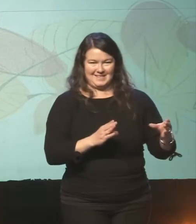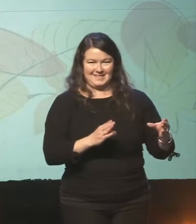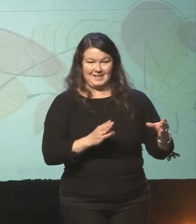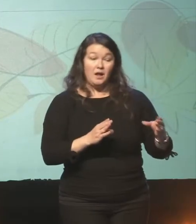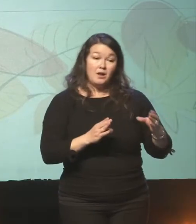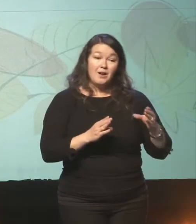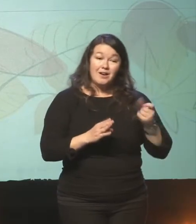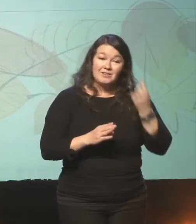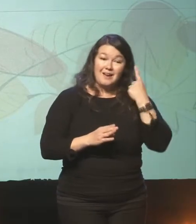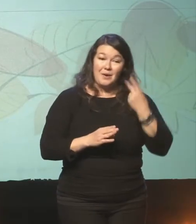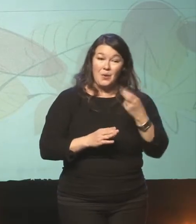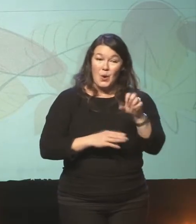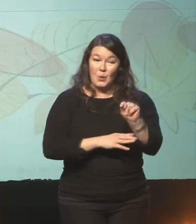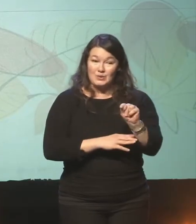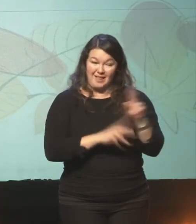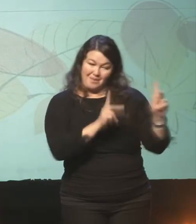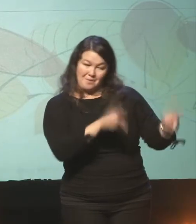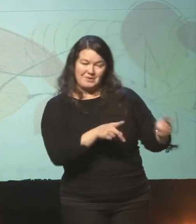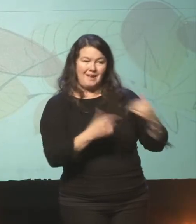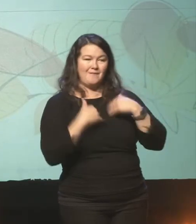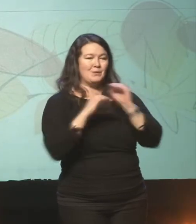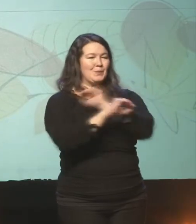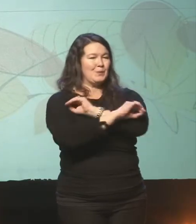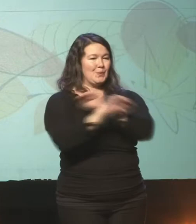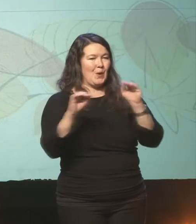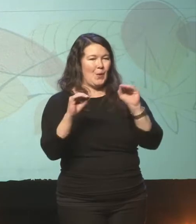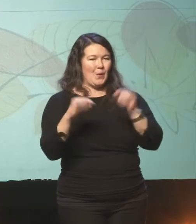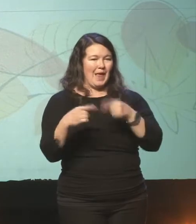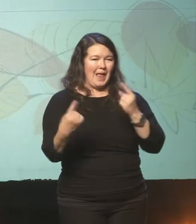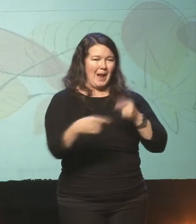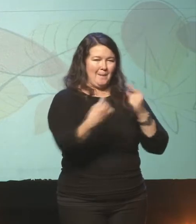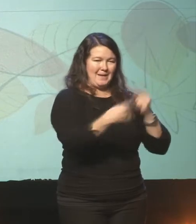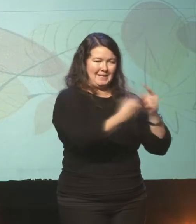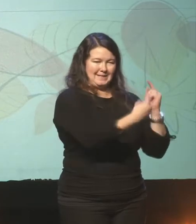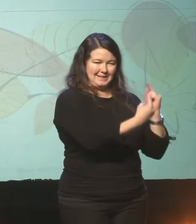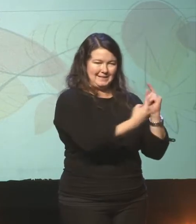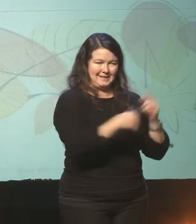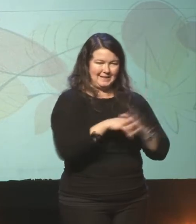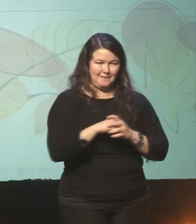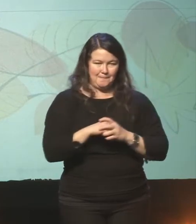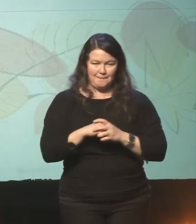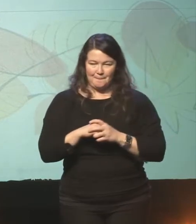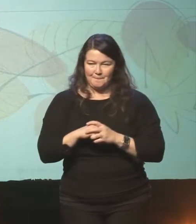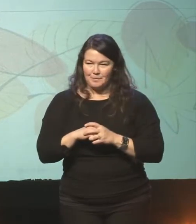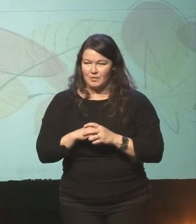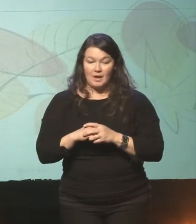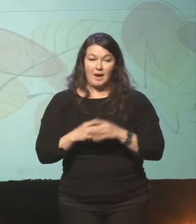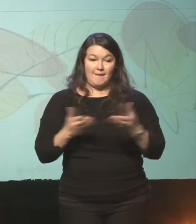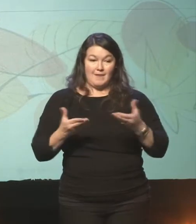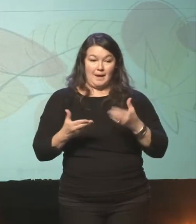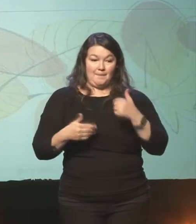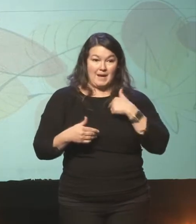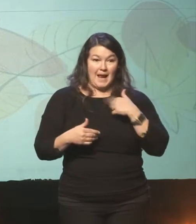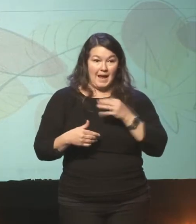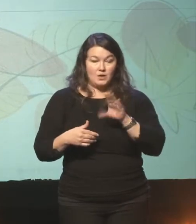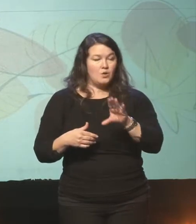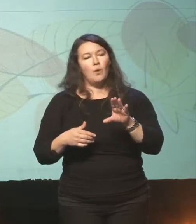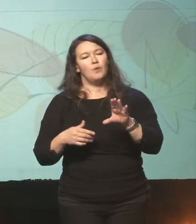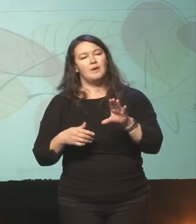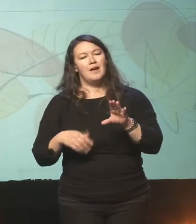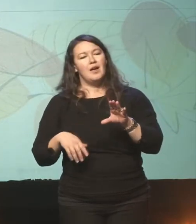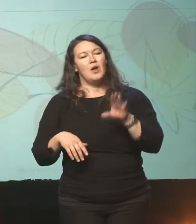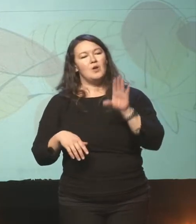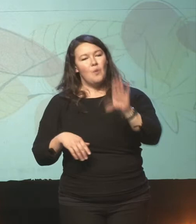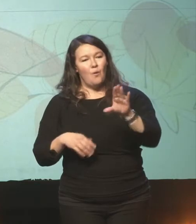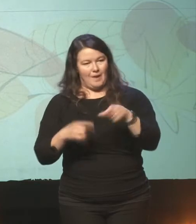no enemies. Right? The host doesn't say, well, I'm going to invite my enemies and you. No, it's your enemies, the